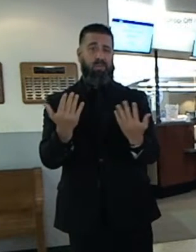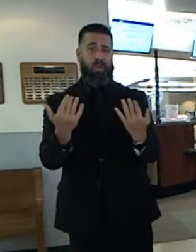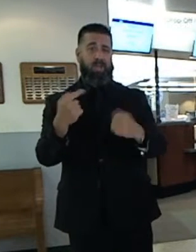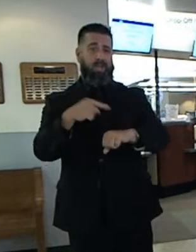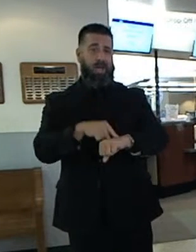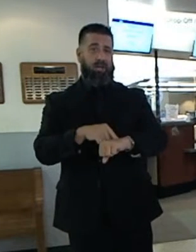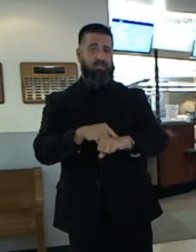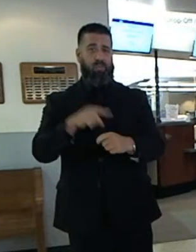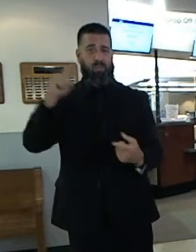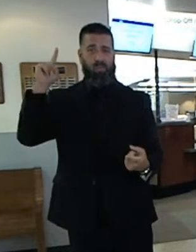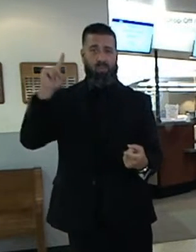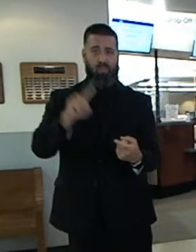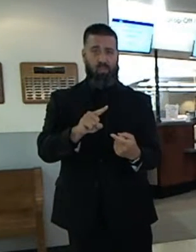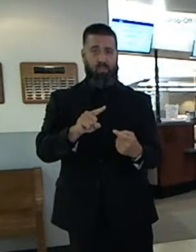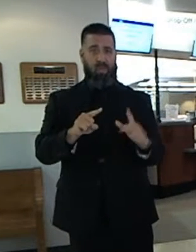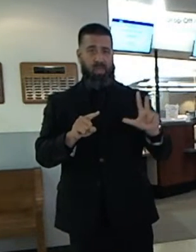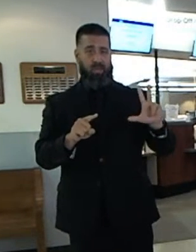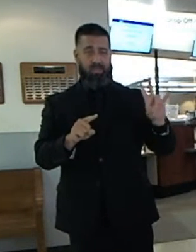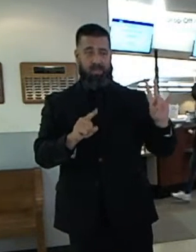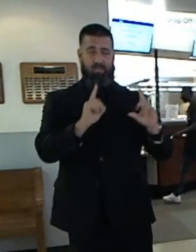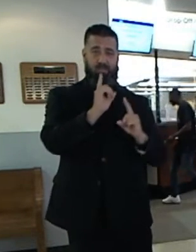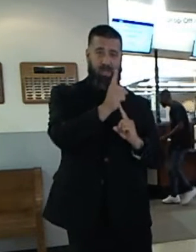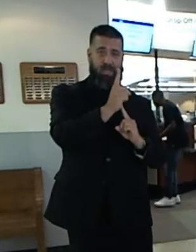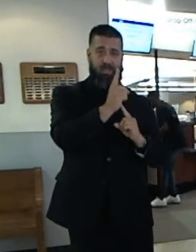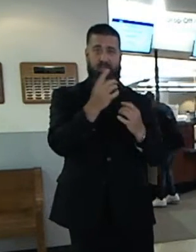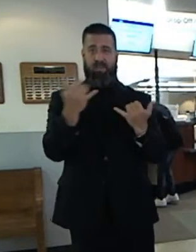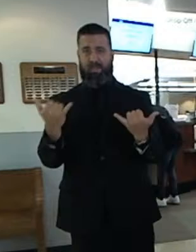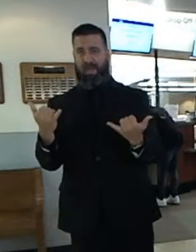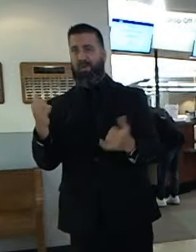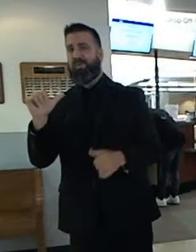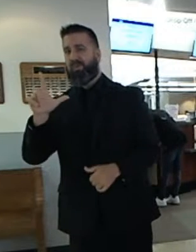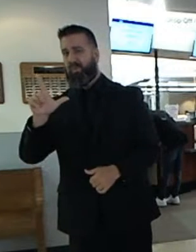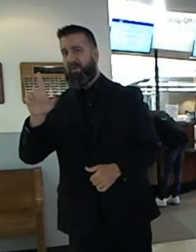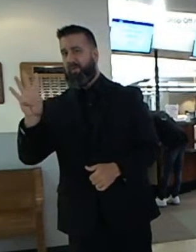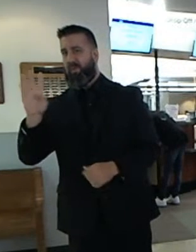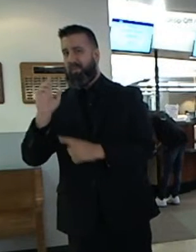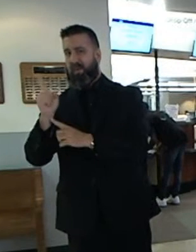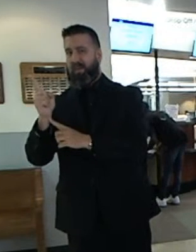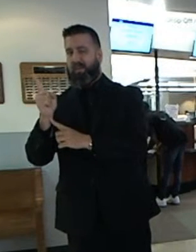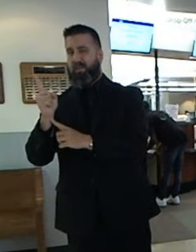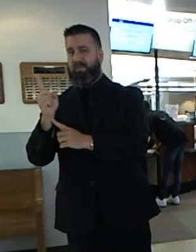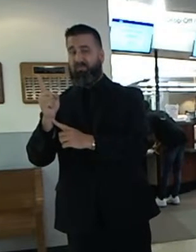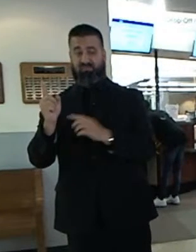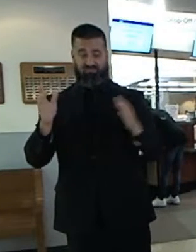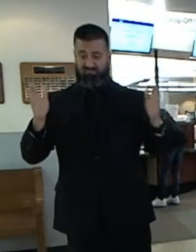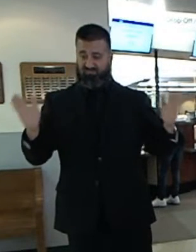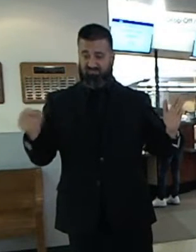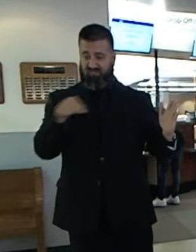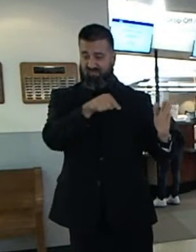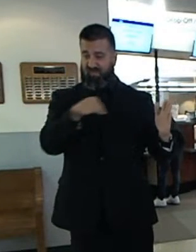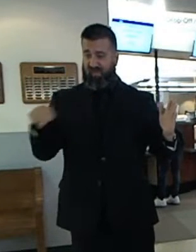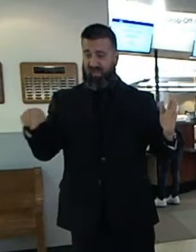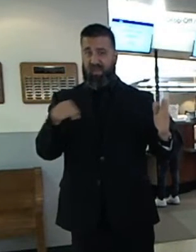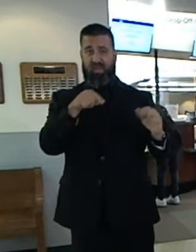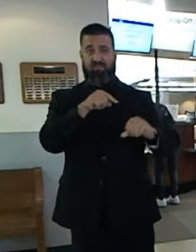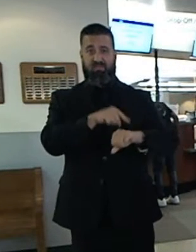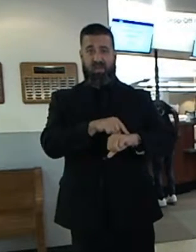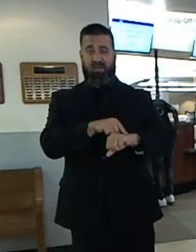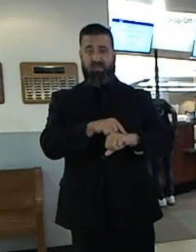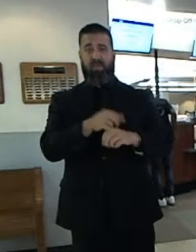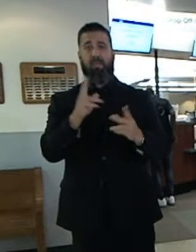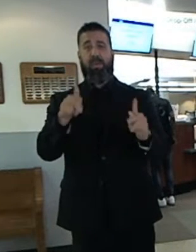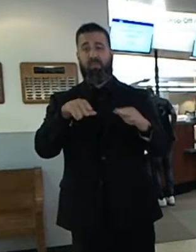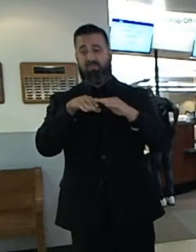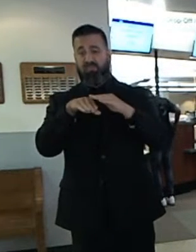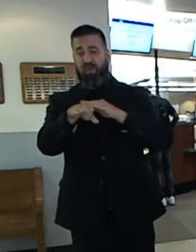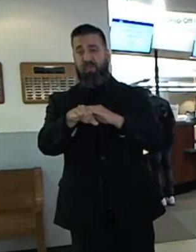customers was reduced from 37 minutes to 24 minutes. During that time, the number of walk-ins increased by